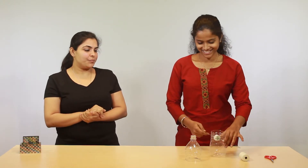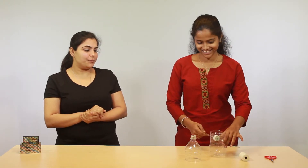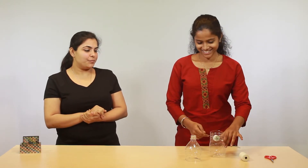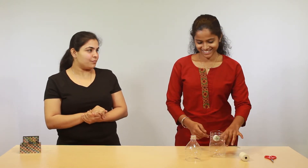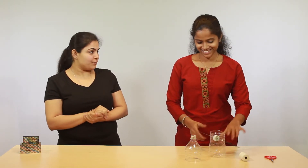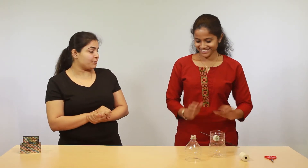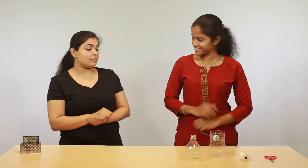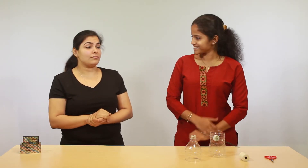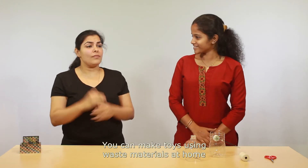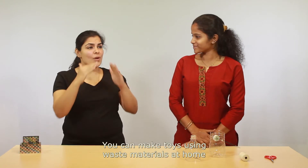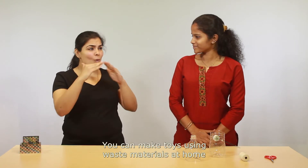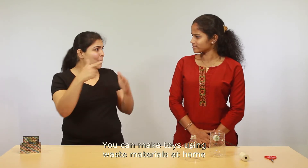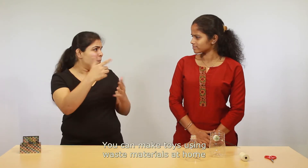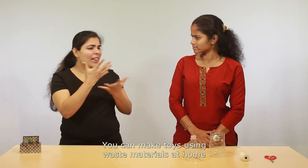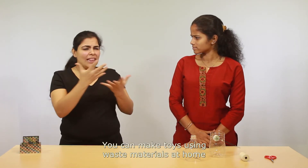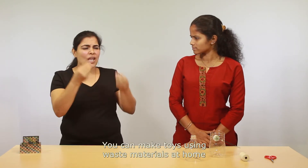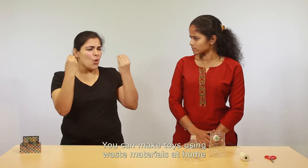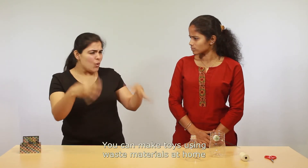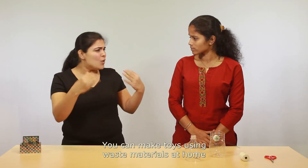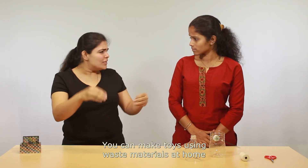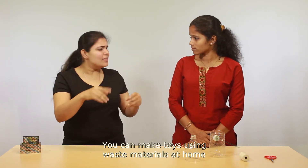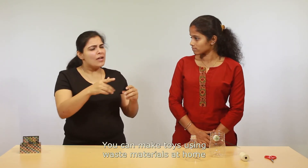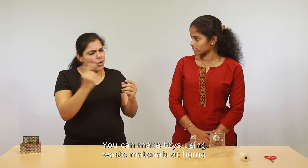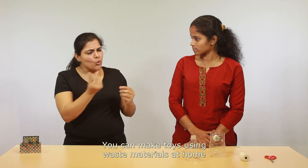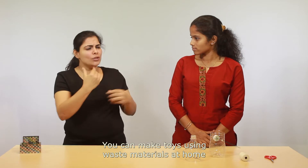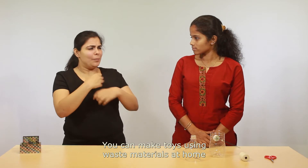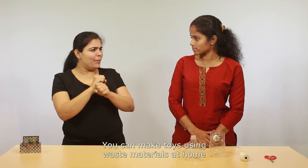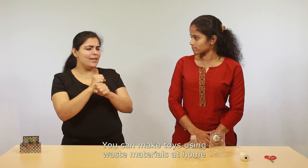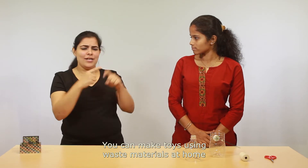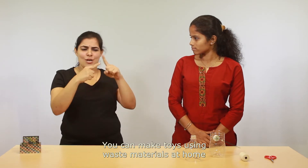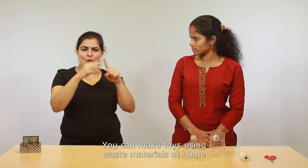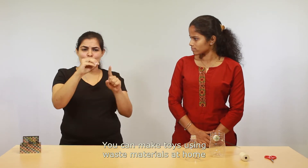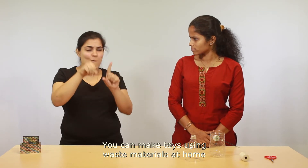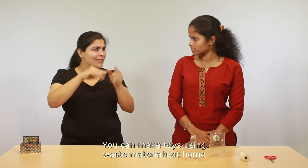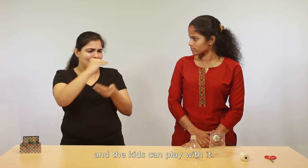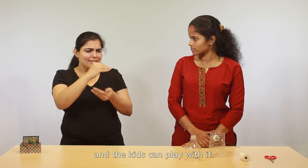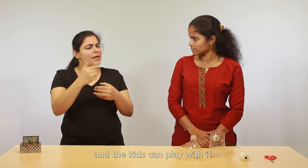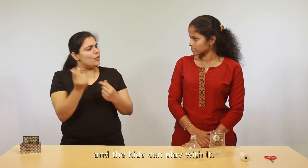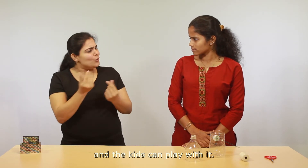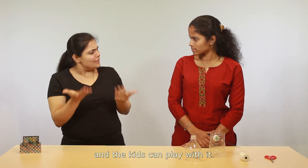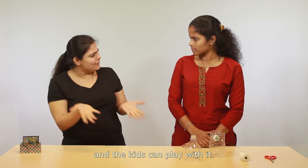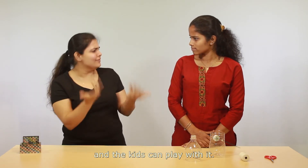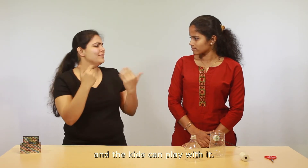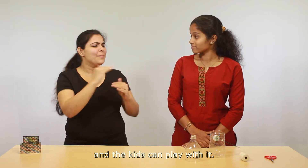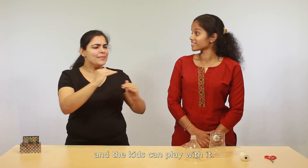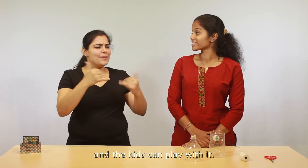yes you can make toys using waste materials at home and the kids can play with it